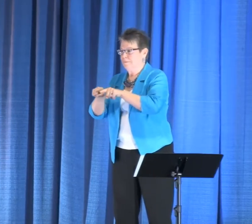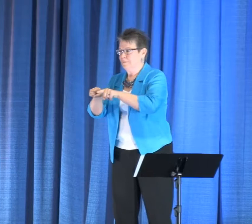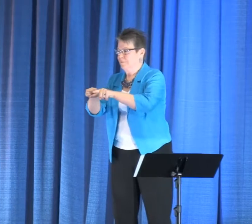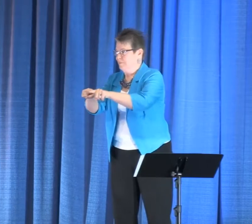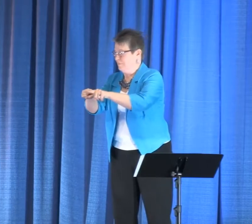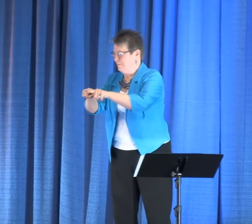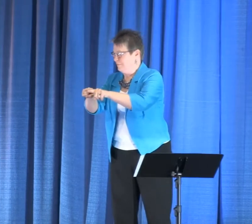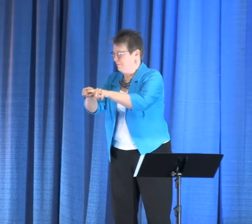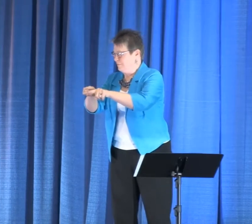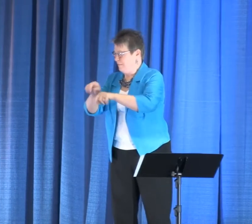it is